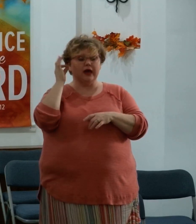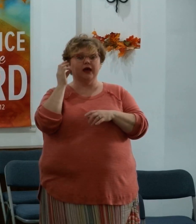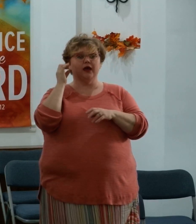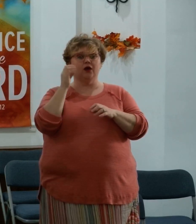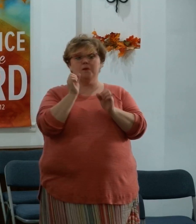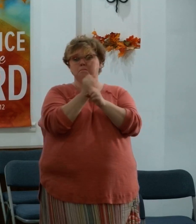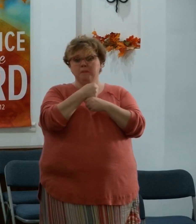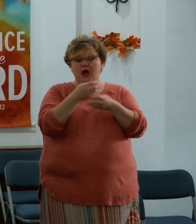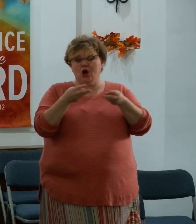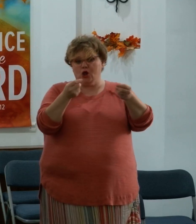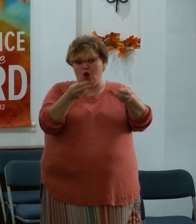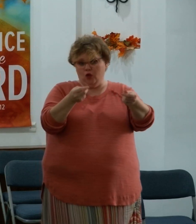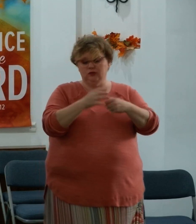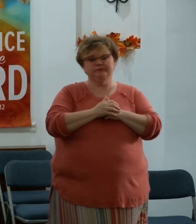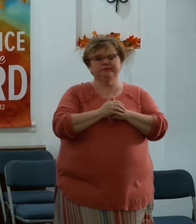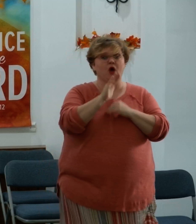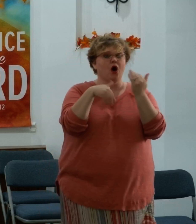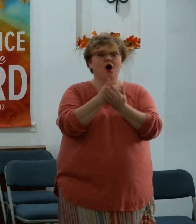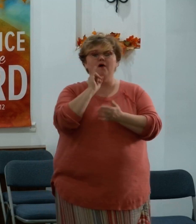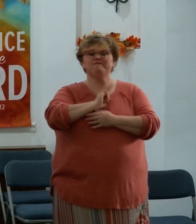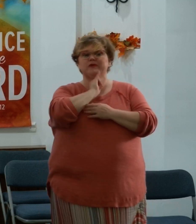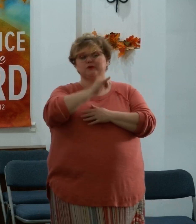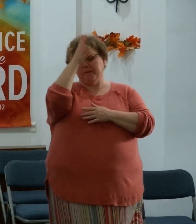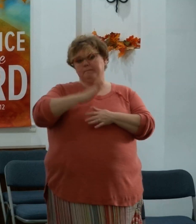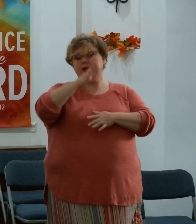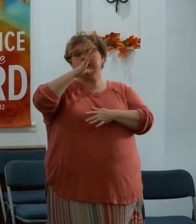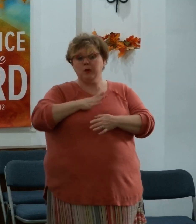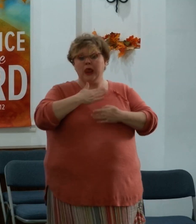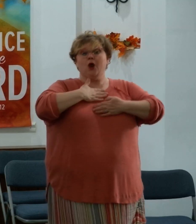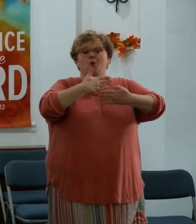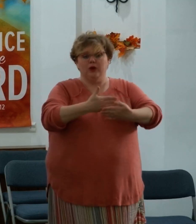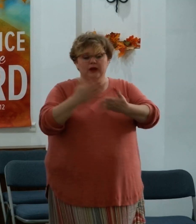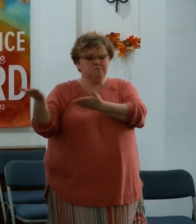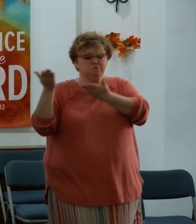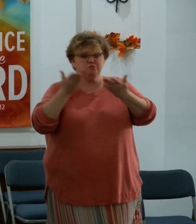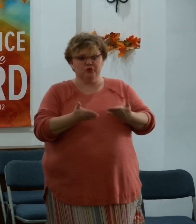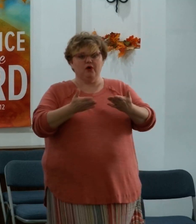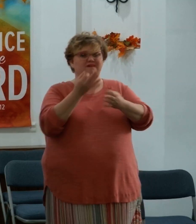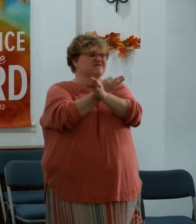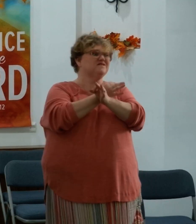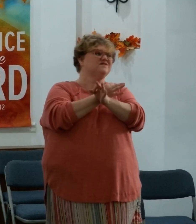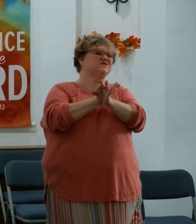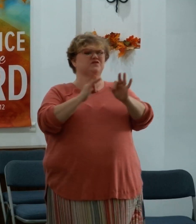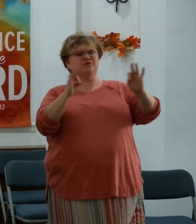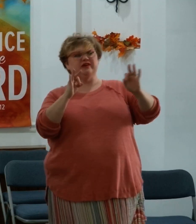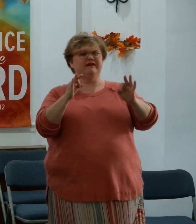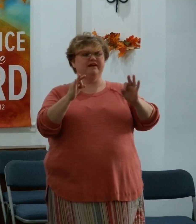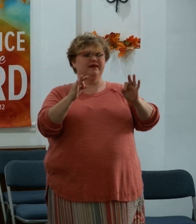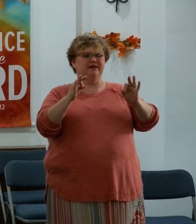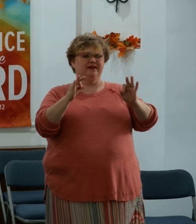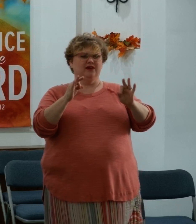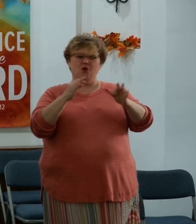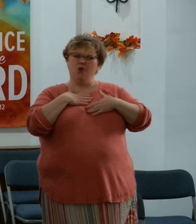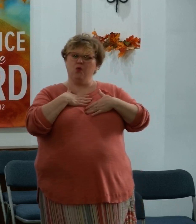the Israelite men and women who were willing brought to the Lord freewill offerings for the work